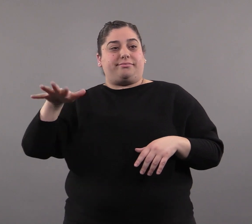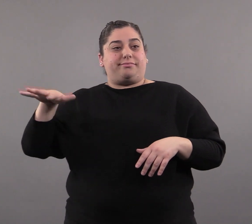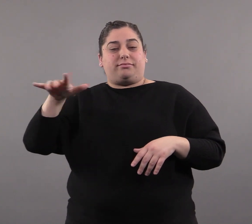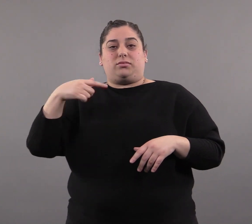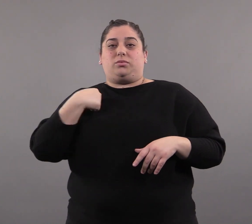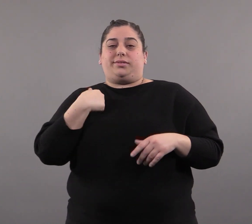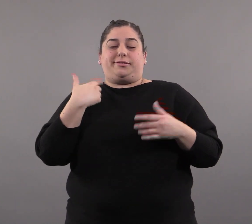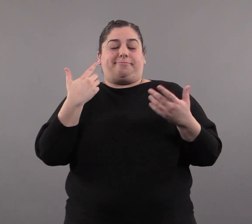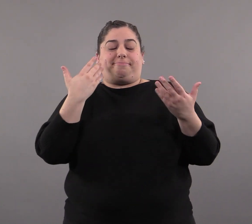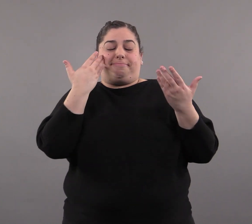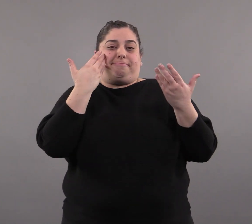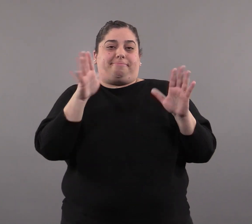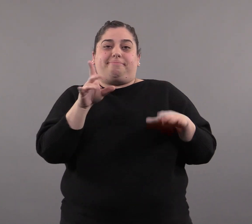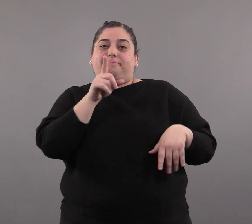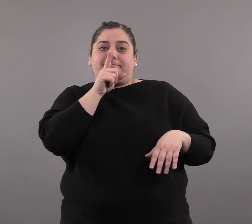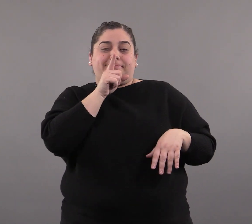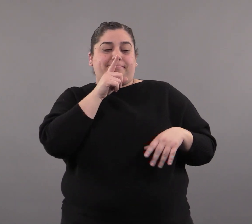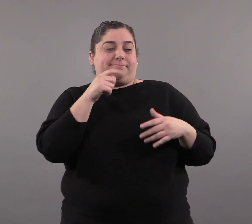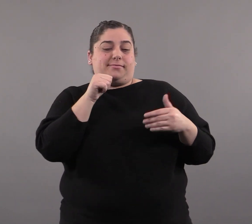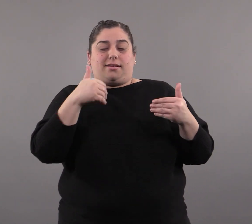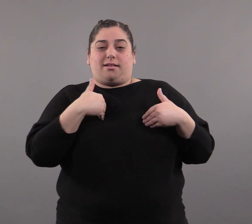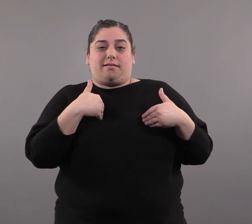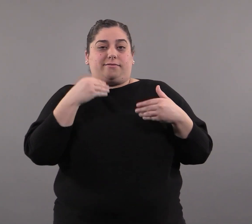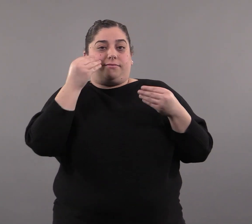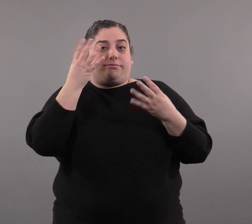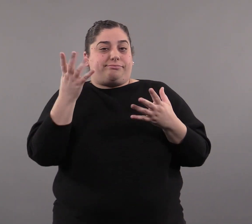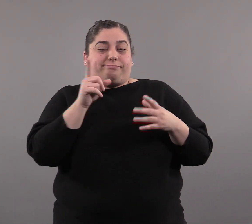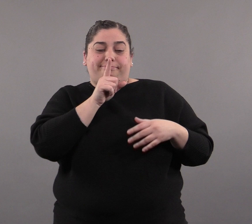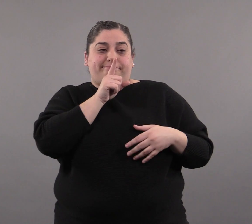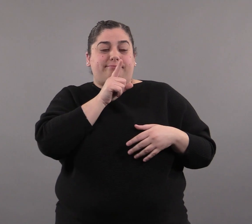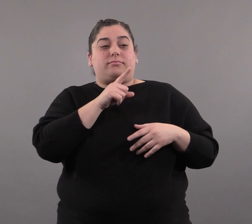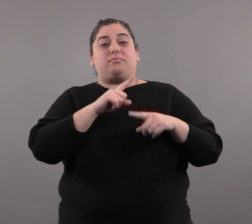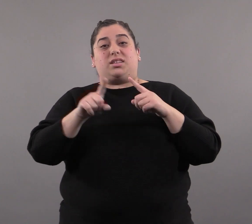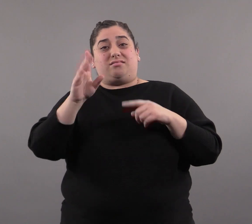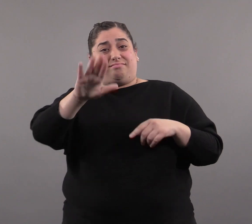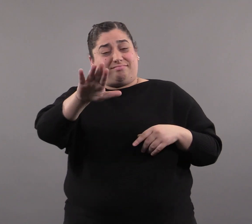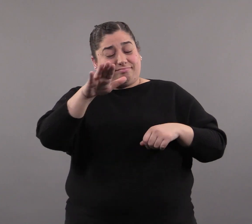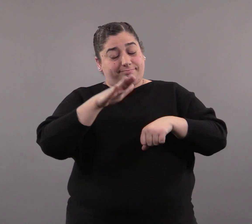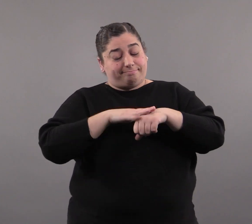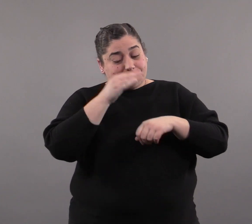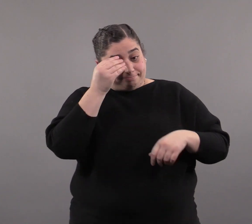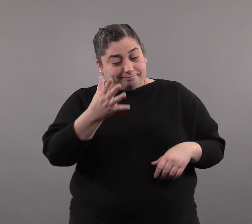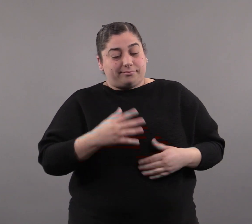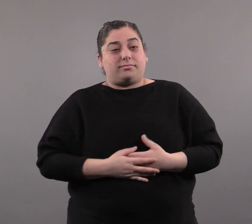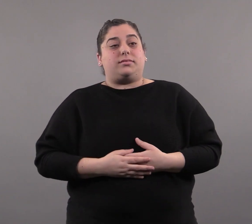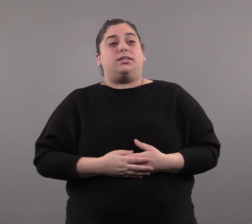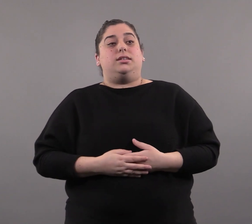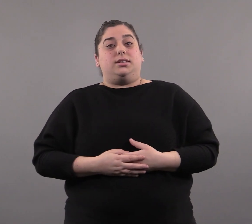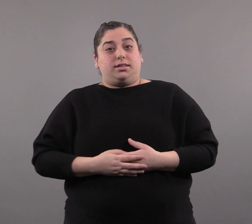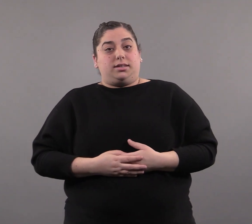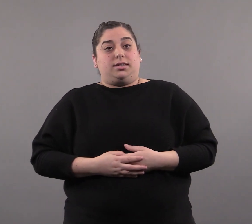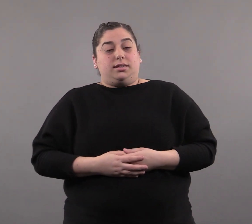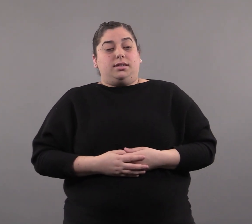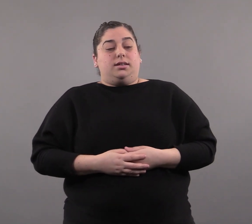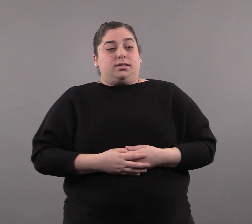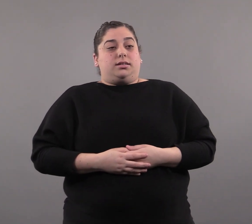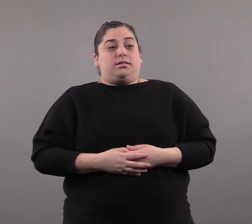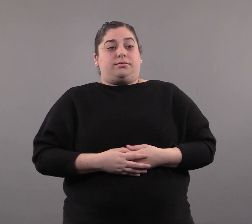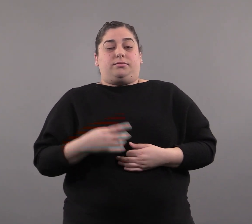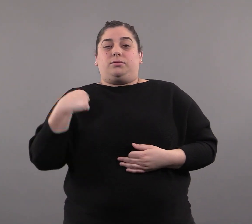at this point. And I will also say, folks, in concern, in transparency and passion